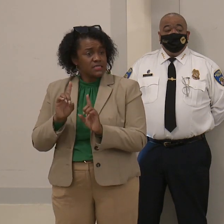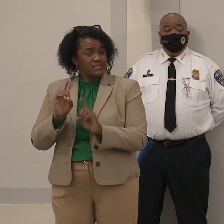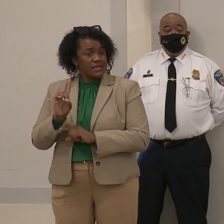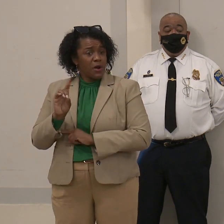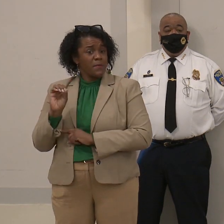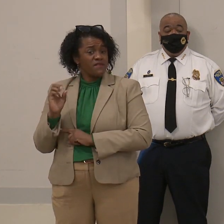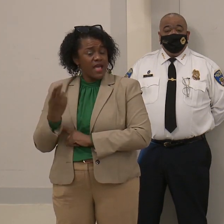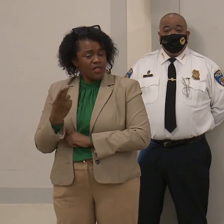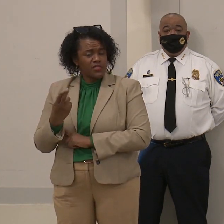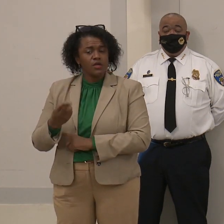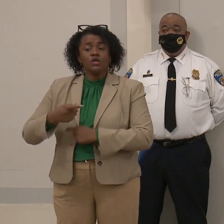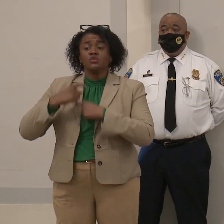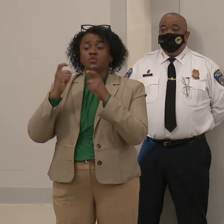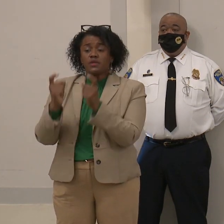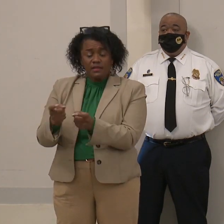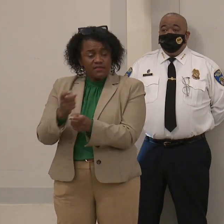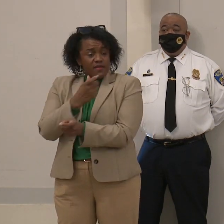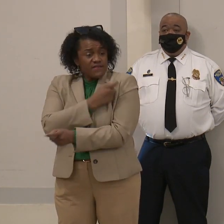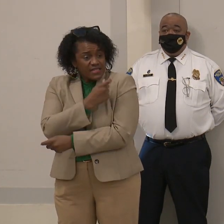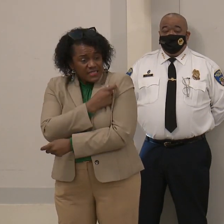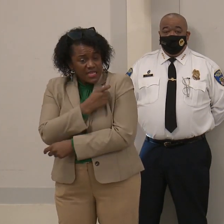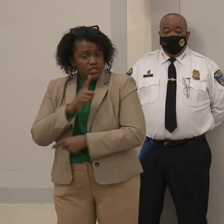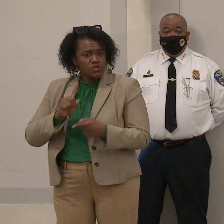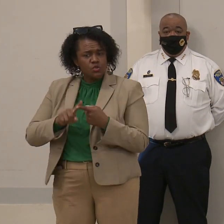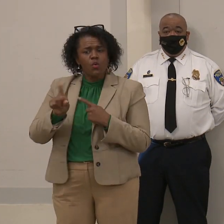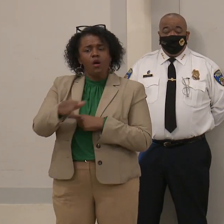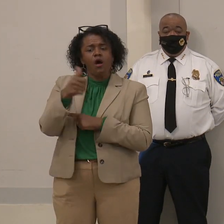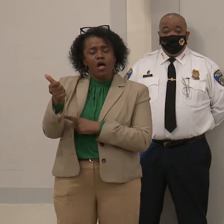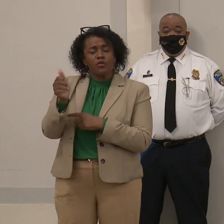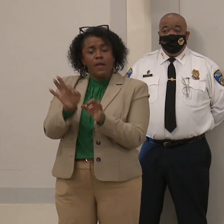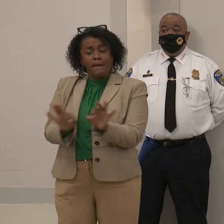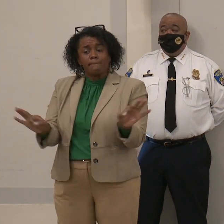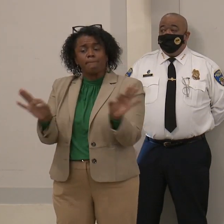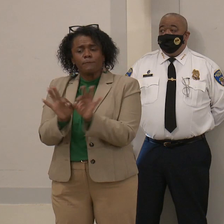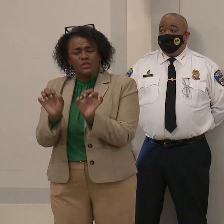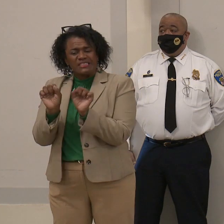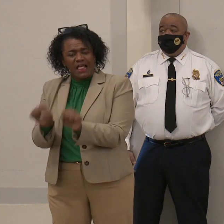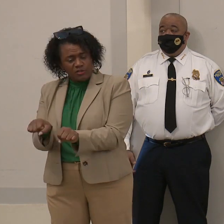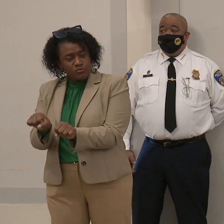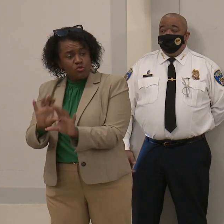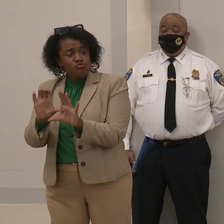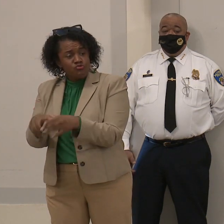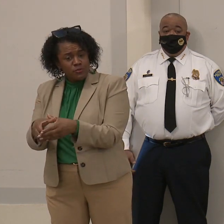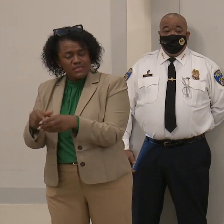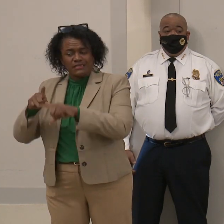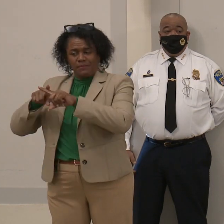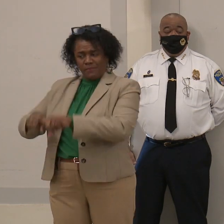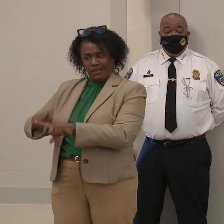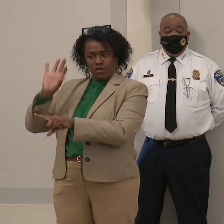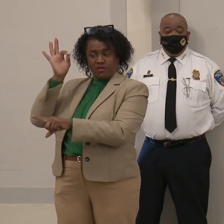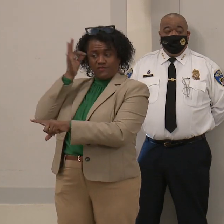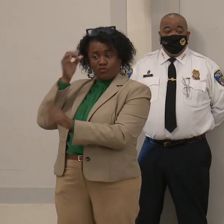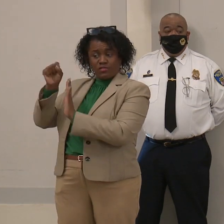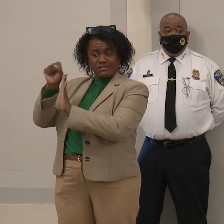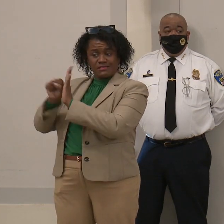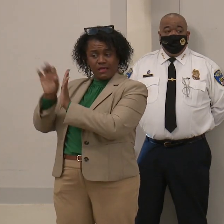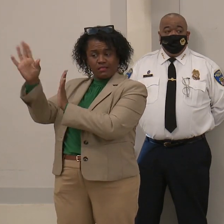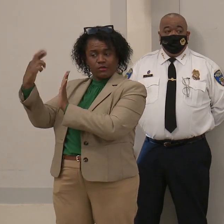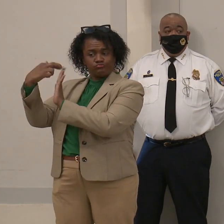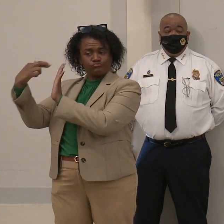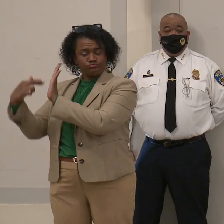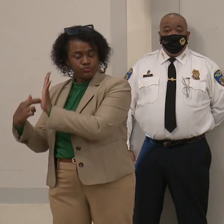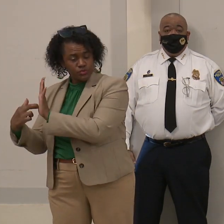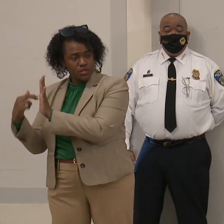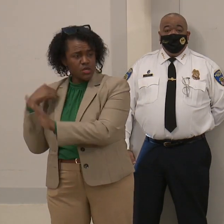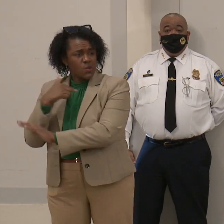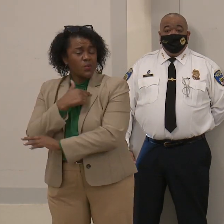extend vaccinations to other important eligible groups according to state and federal guidelines. We are very happy